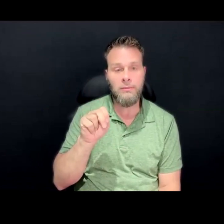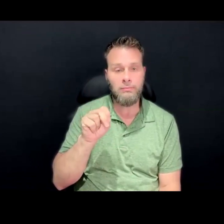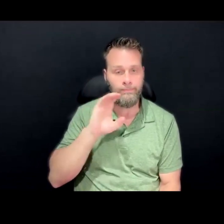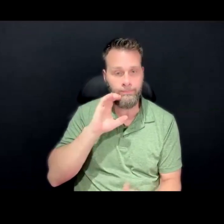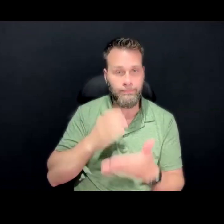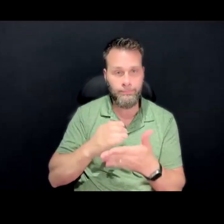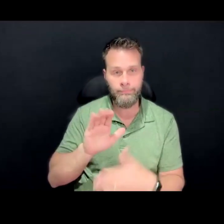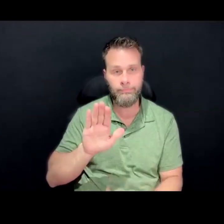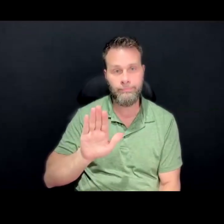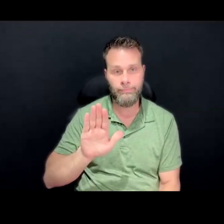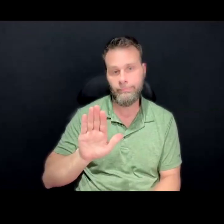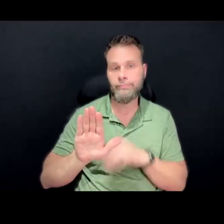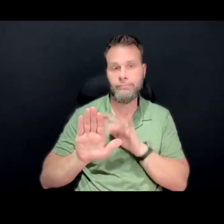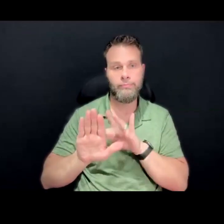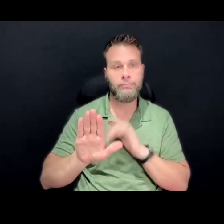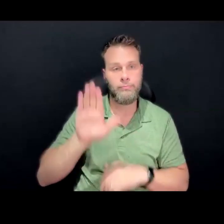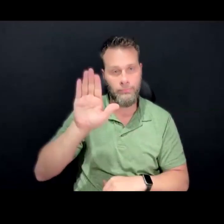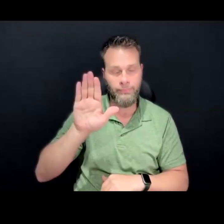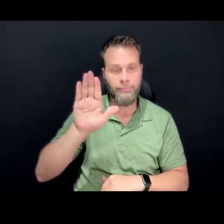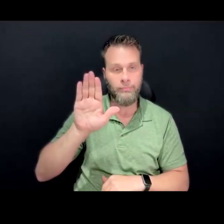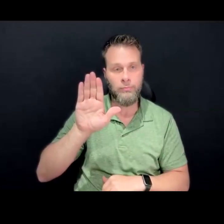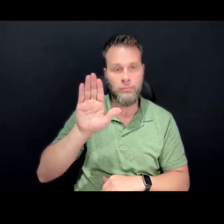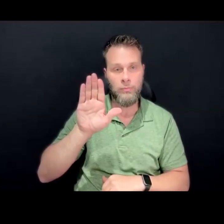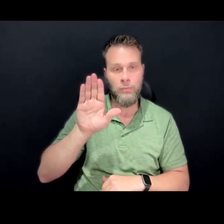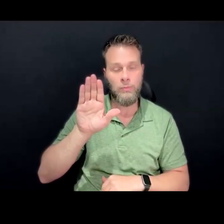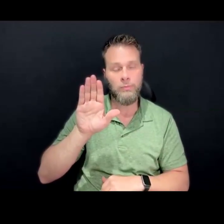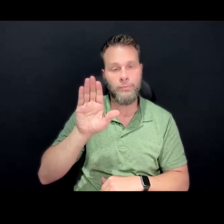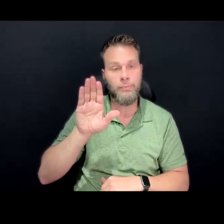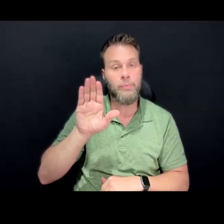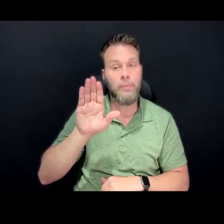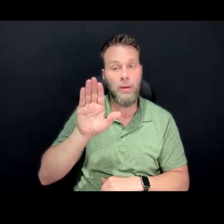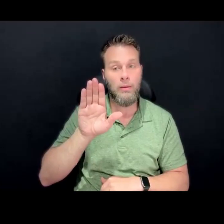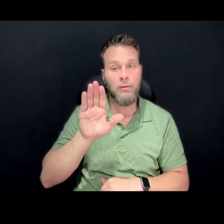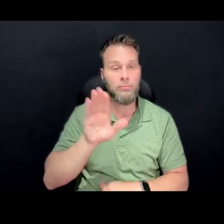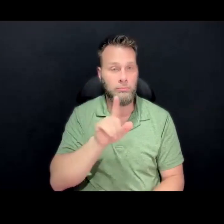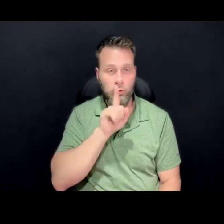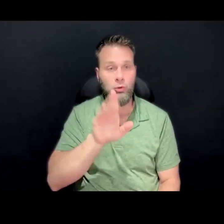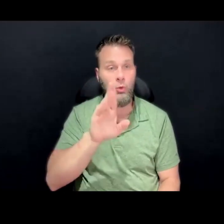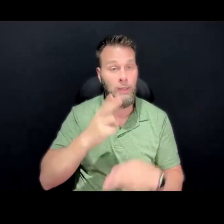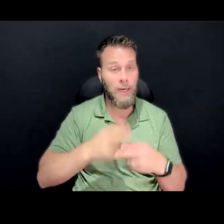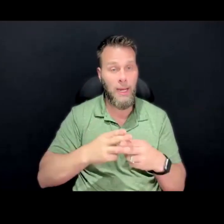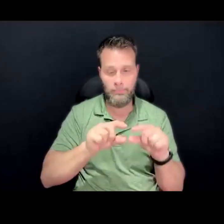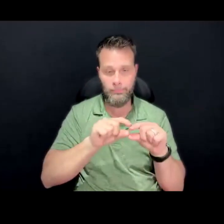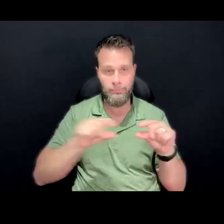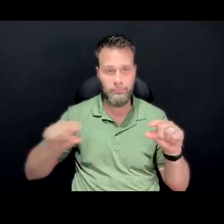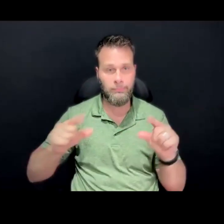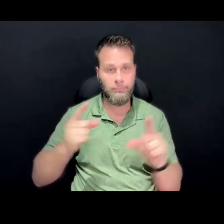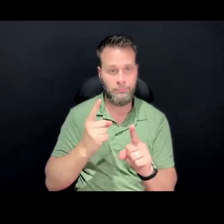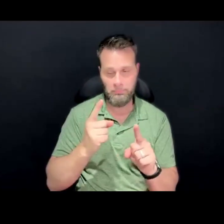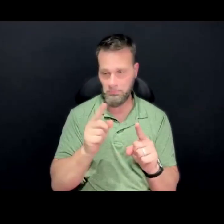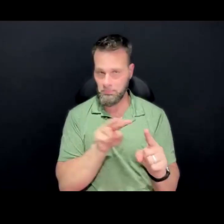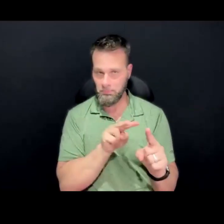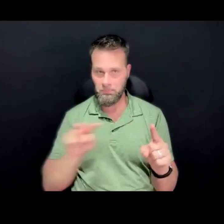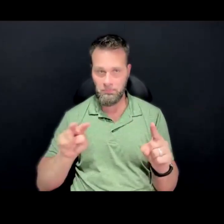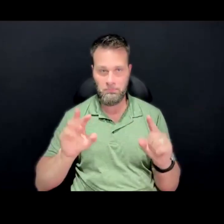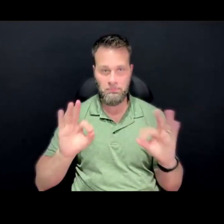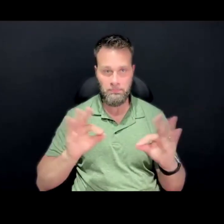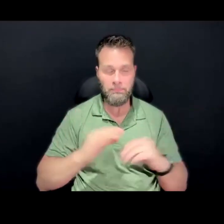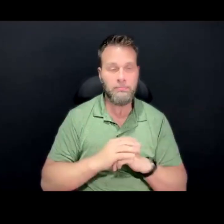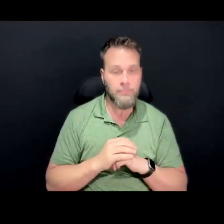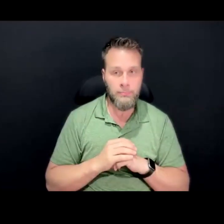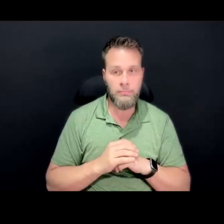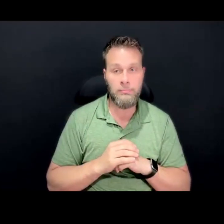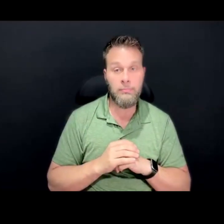hand option. Please be sure your name is correctly displayed. In order to hear from as many voices as